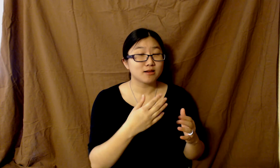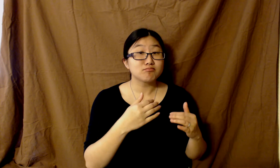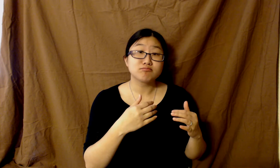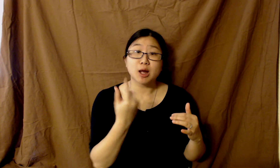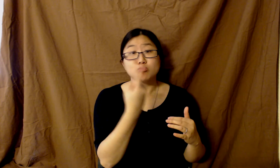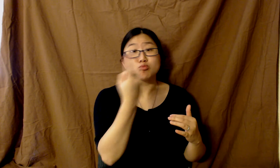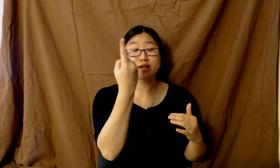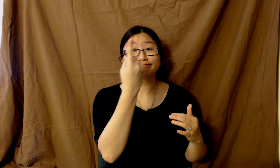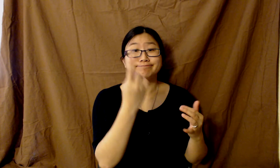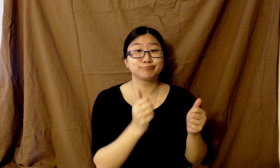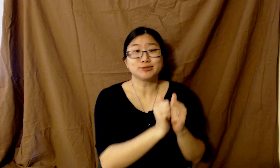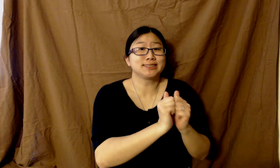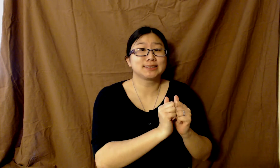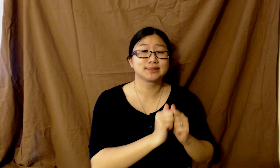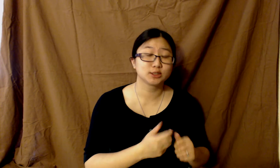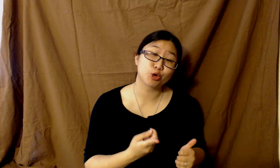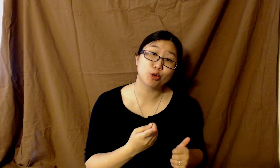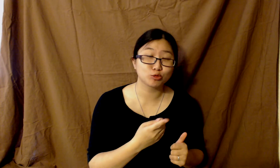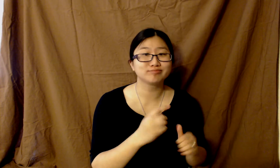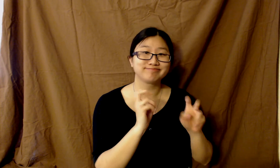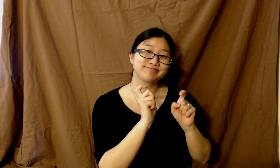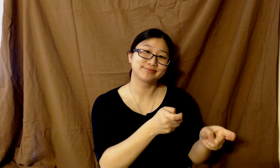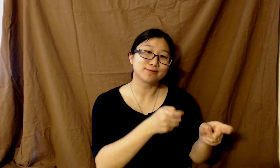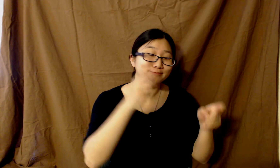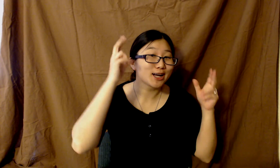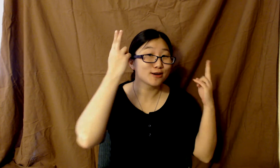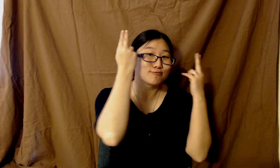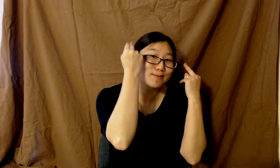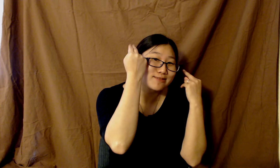Lua was even happier than he was before. And it had, in a way, given him a